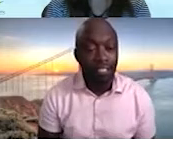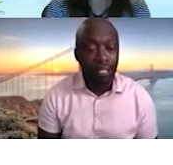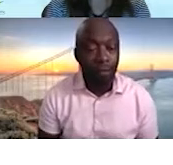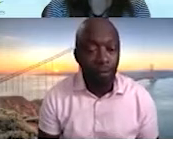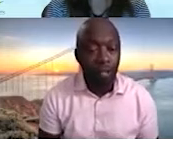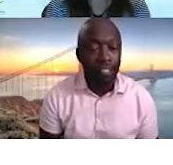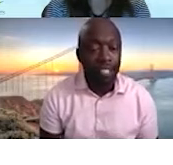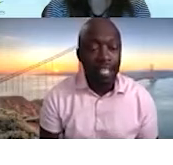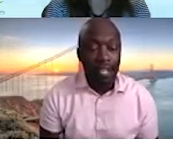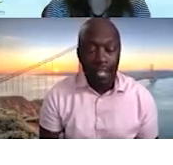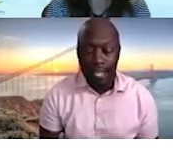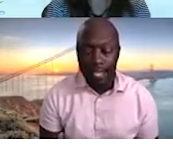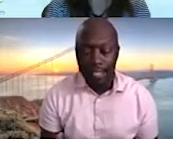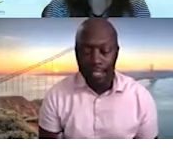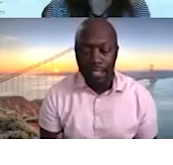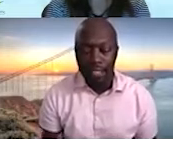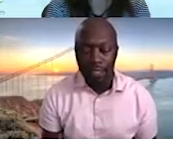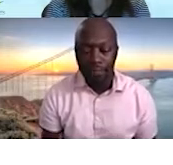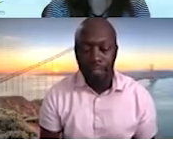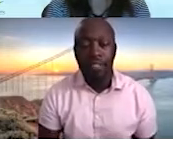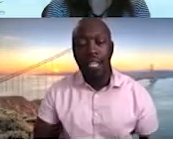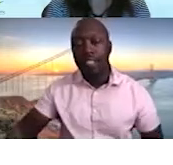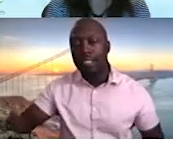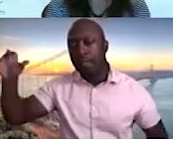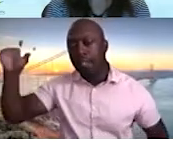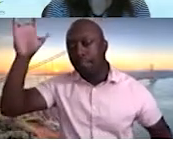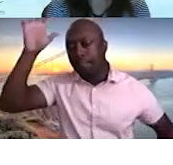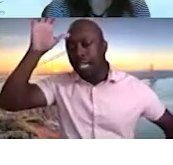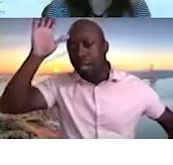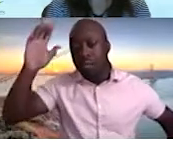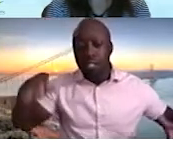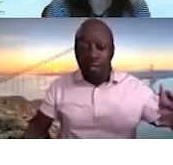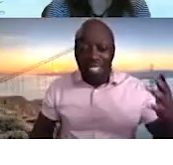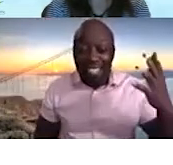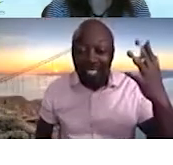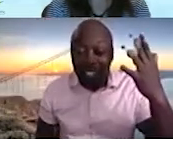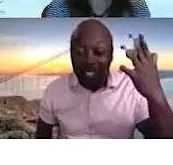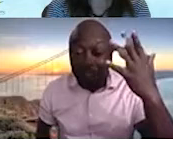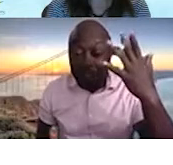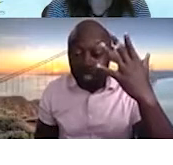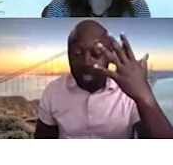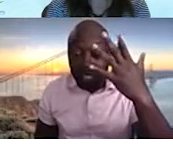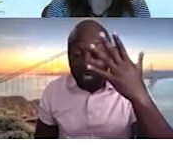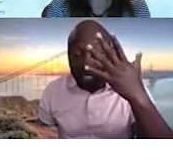is still number one. And for dad, the same thing. But you don't want to get in their